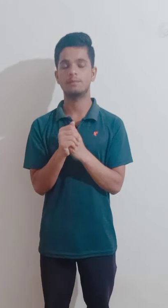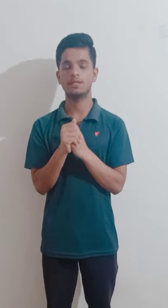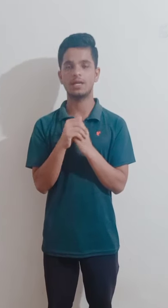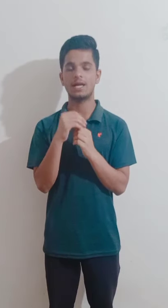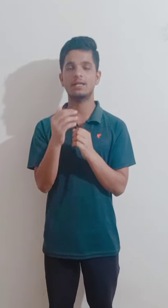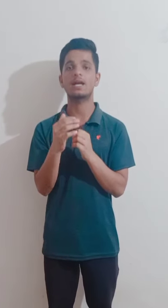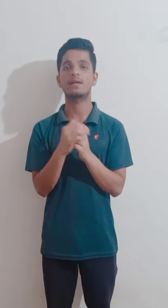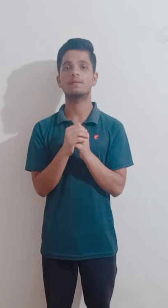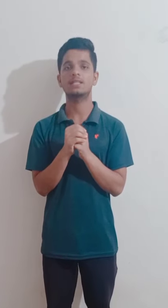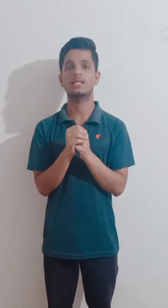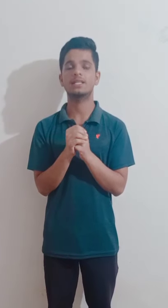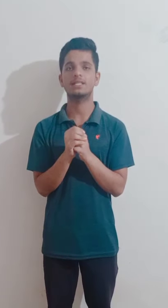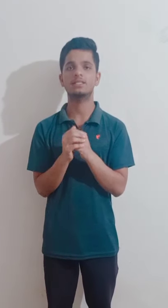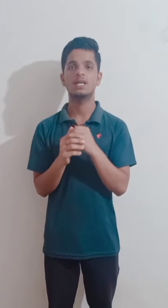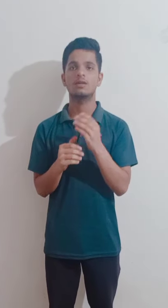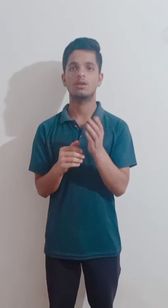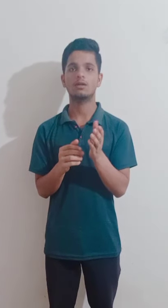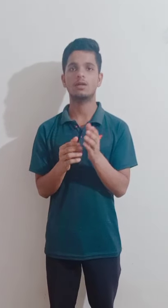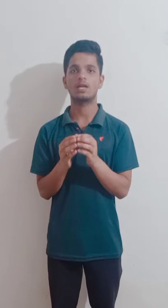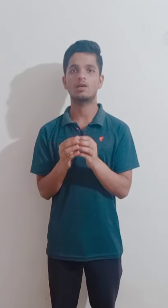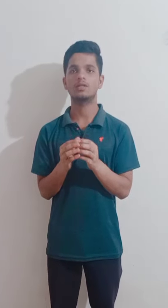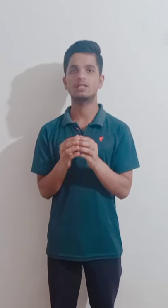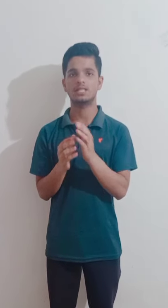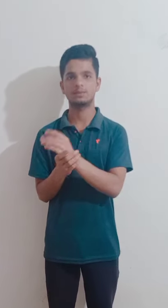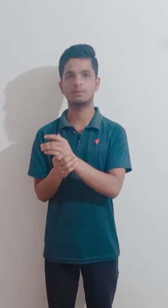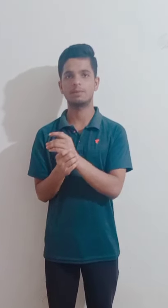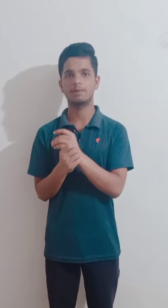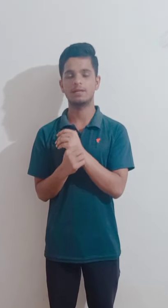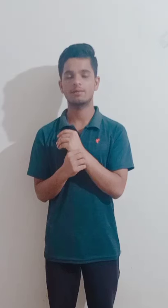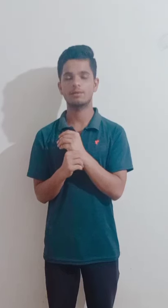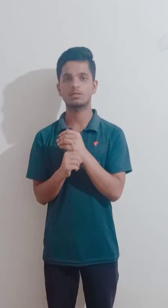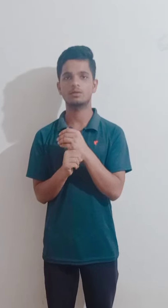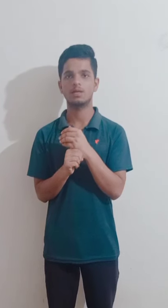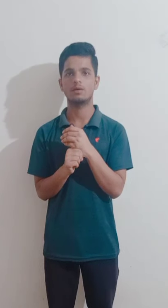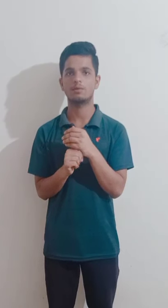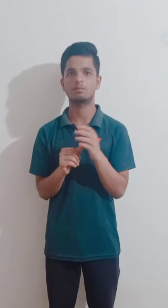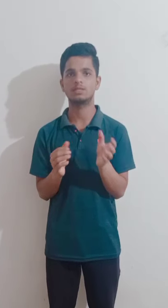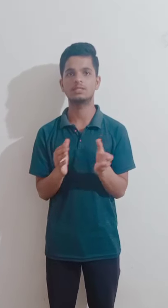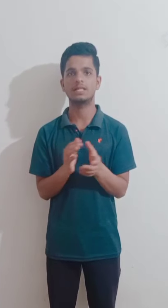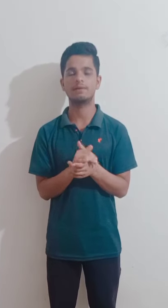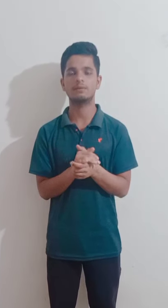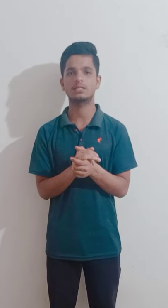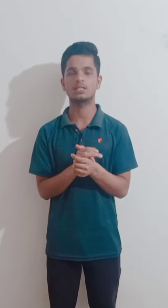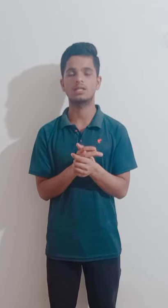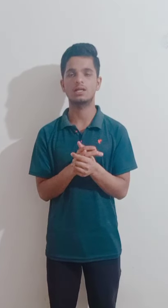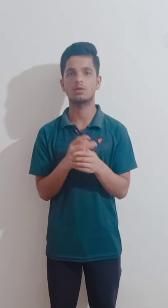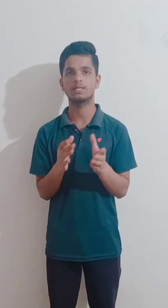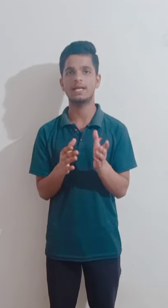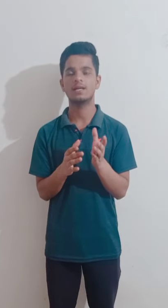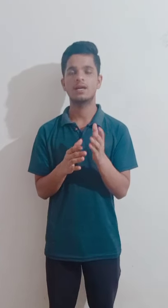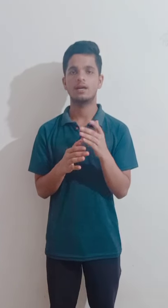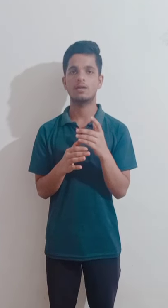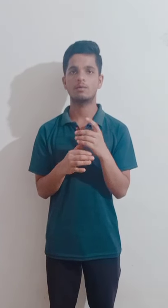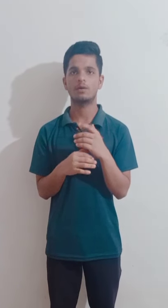and garbage collector is not allowed in SCP memory, because the JVM doesn't know that whenever